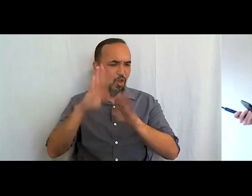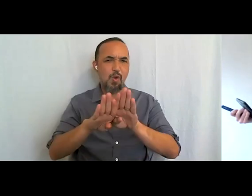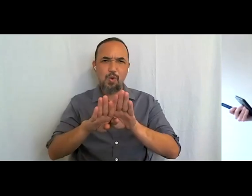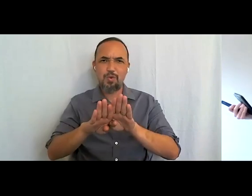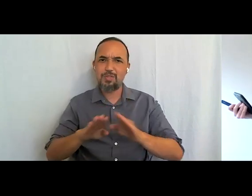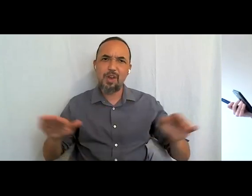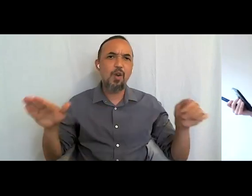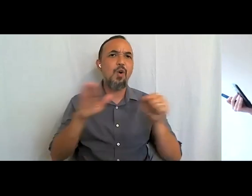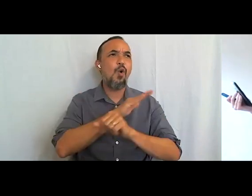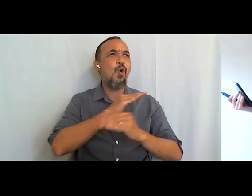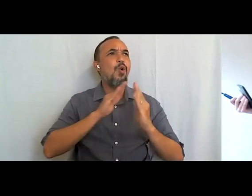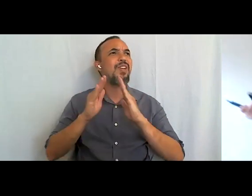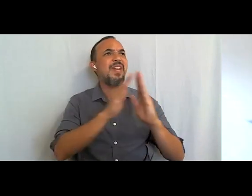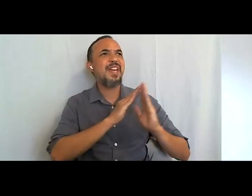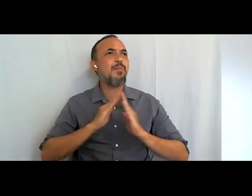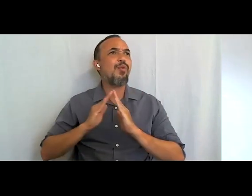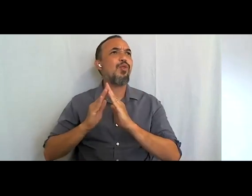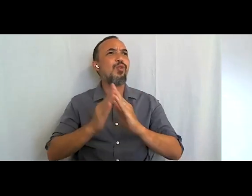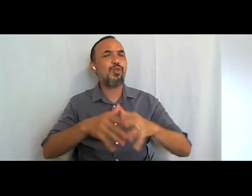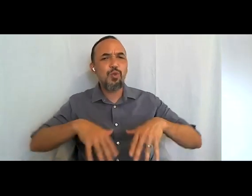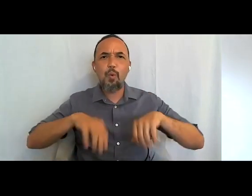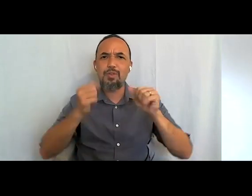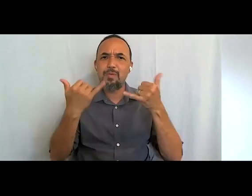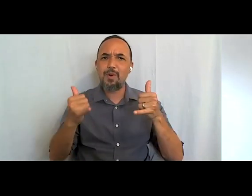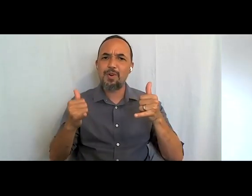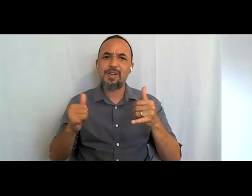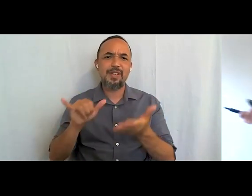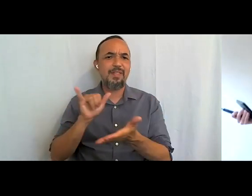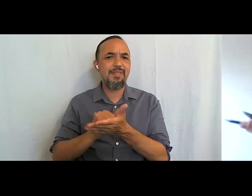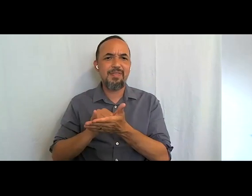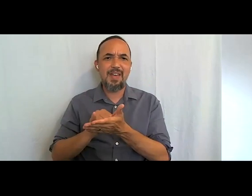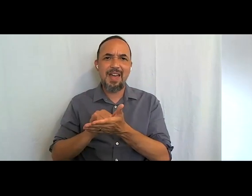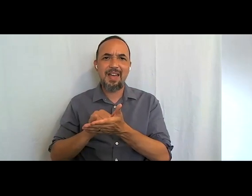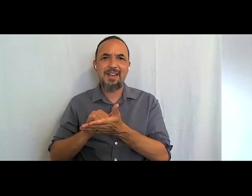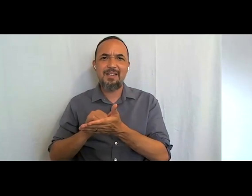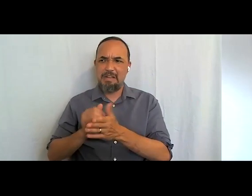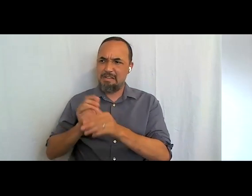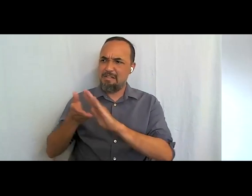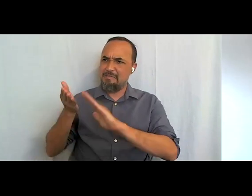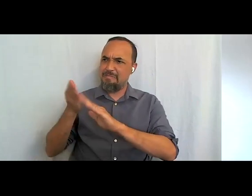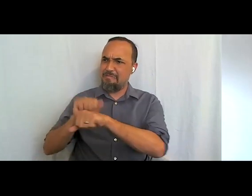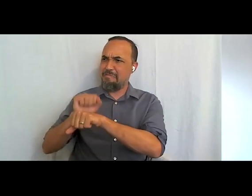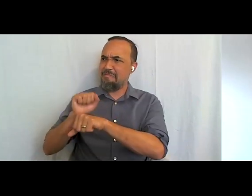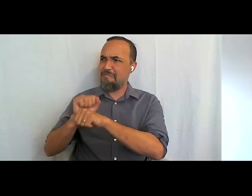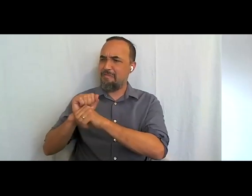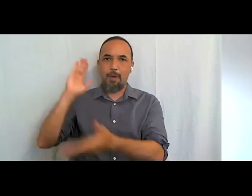that efficiency is at a minimum and art is at a maximum.